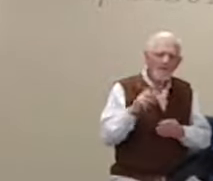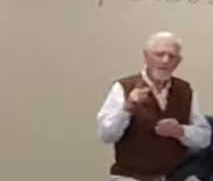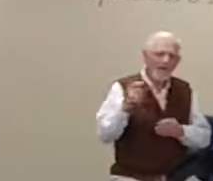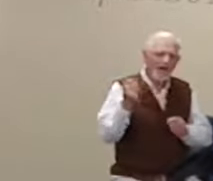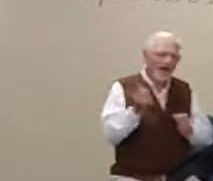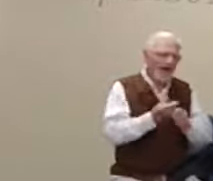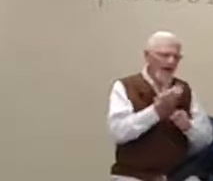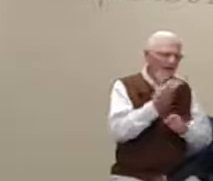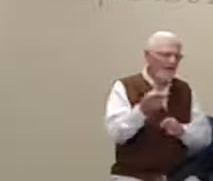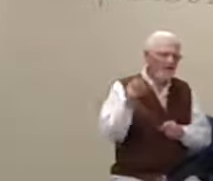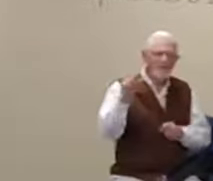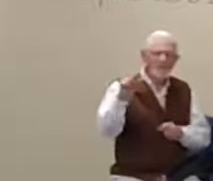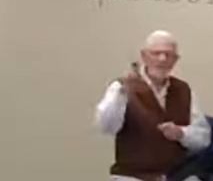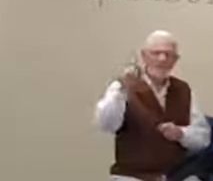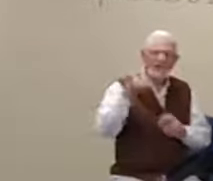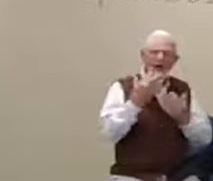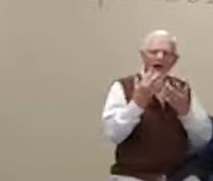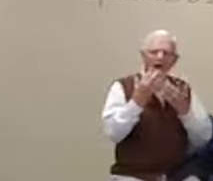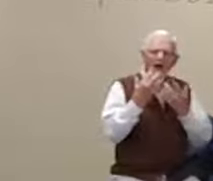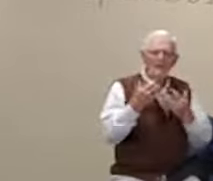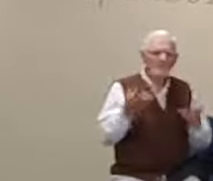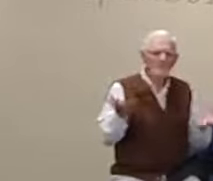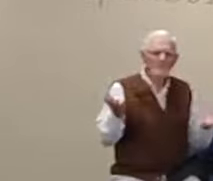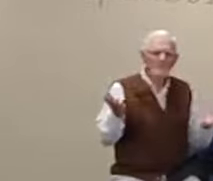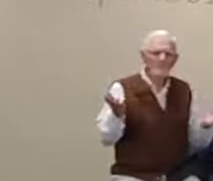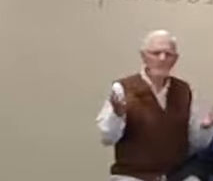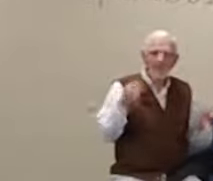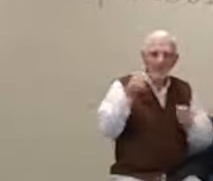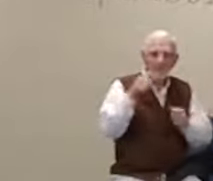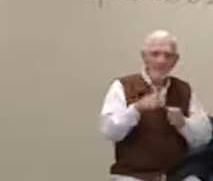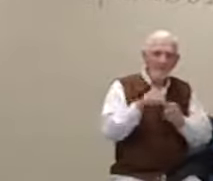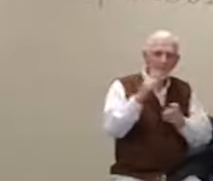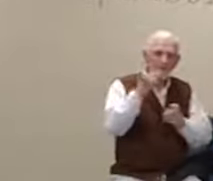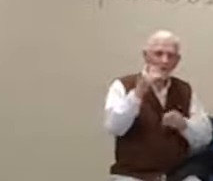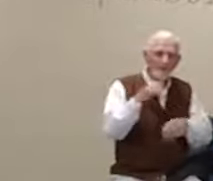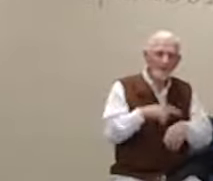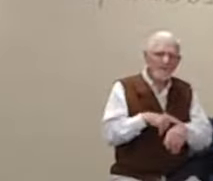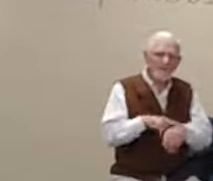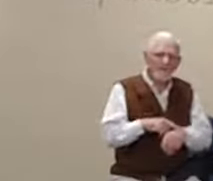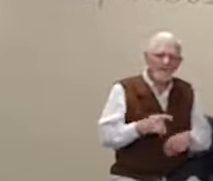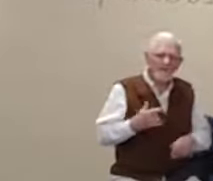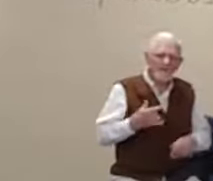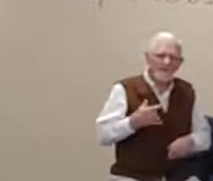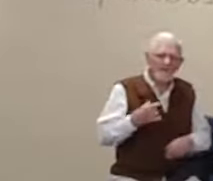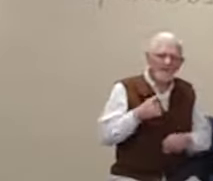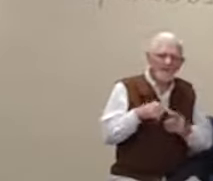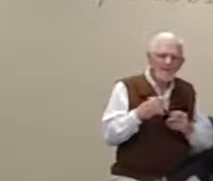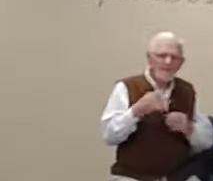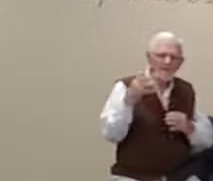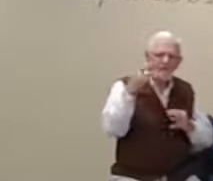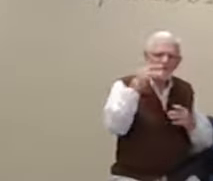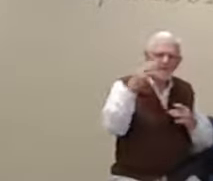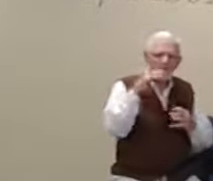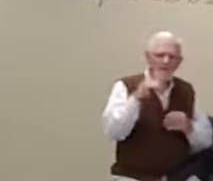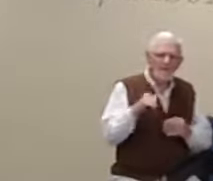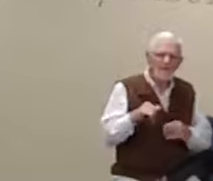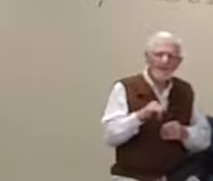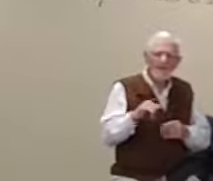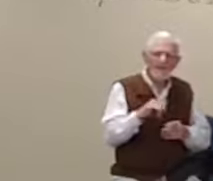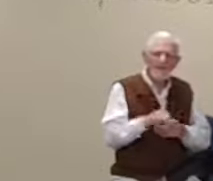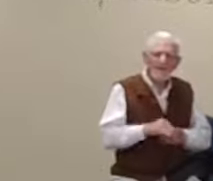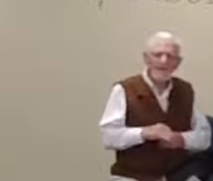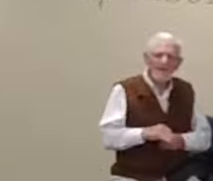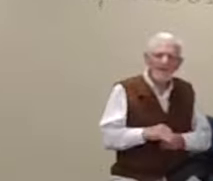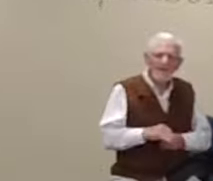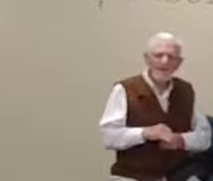was gray. There was no color. And I remember the first time, I mean, I felt like I was going insane because I looked like an insane guy. I went